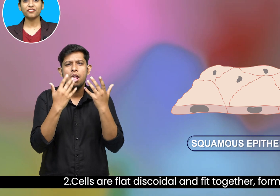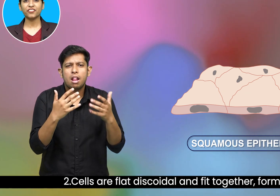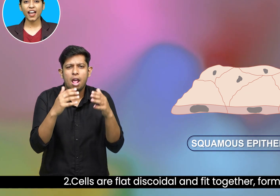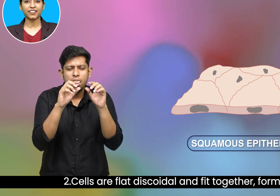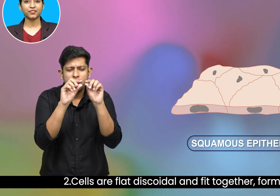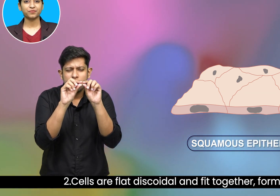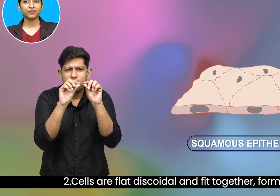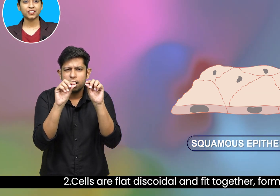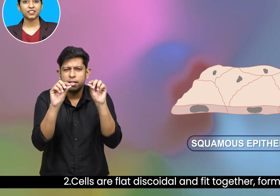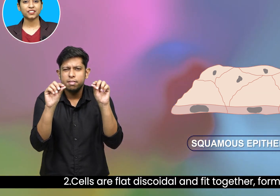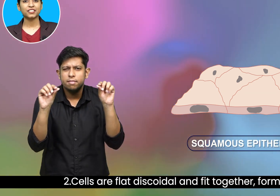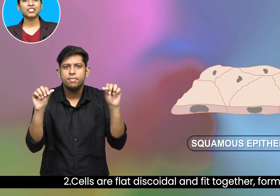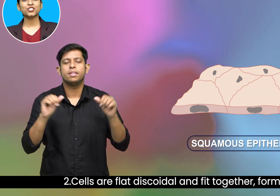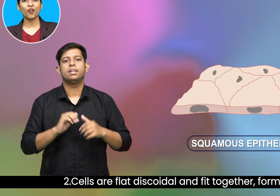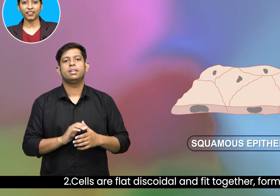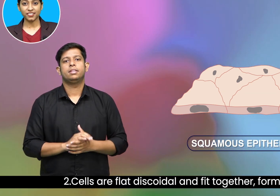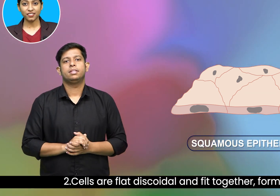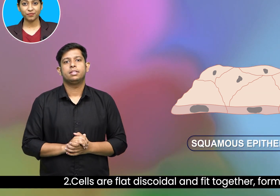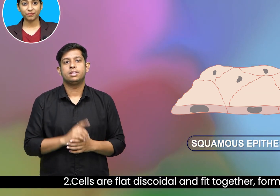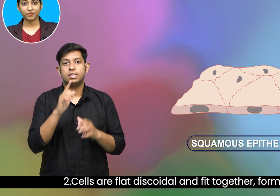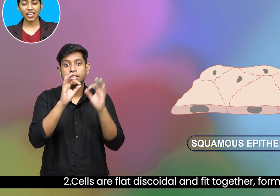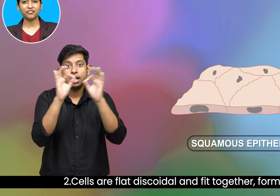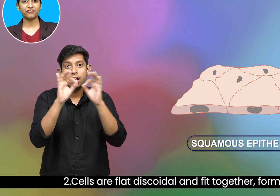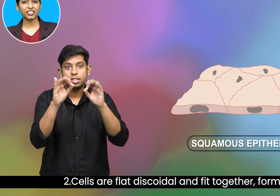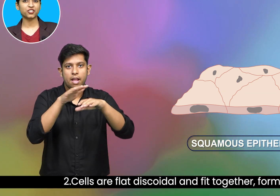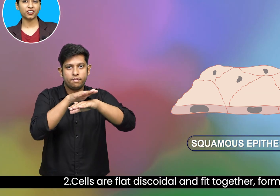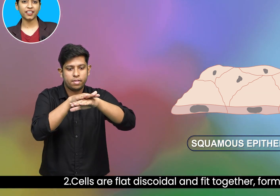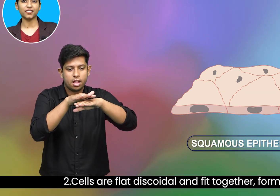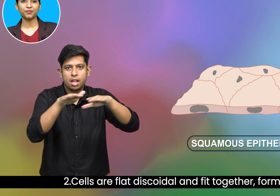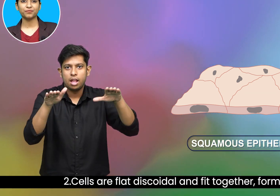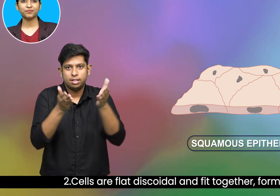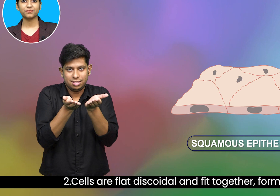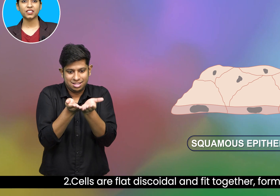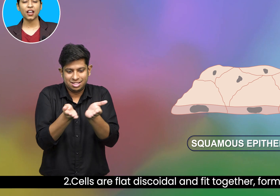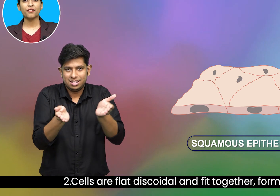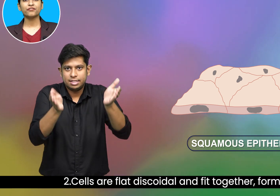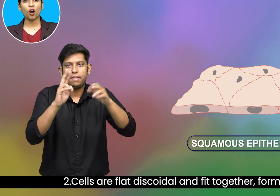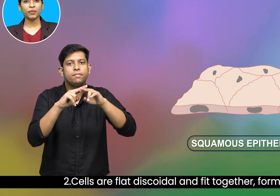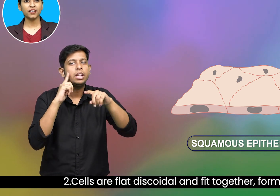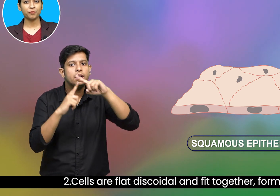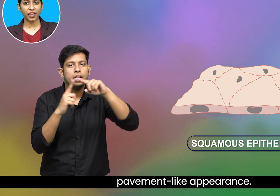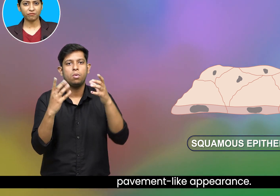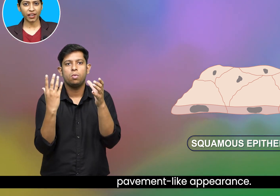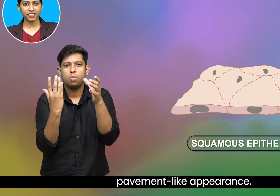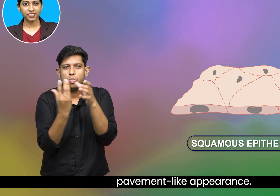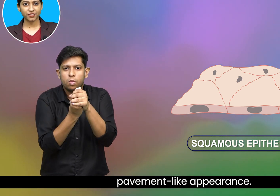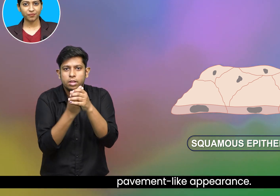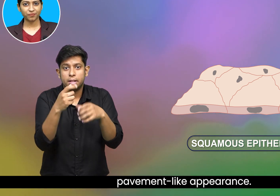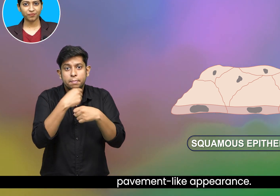Cells are flat, discoidal and fit together, forming a